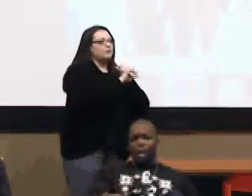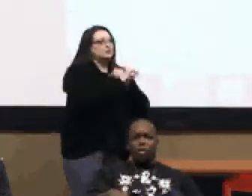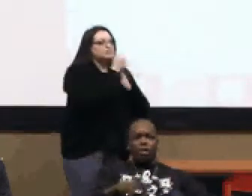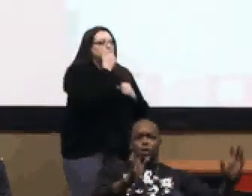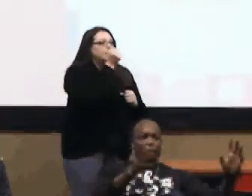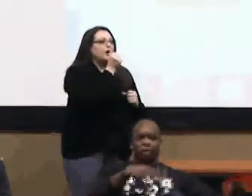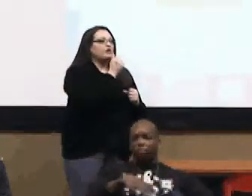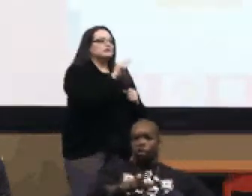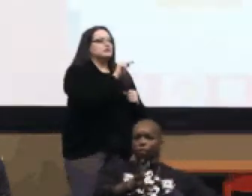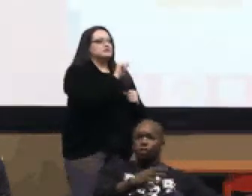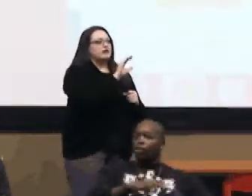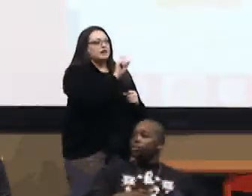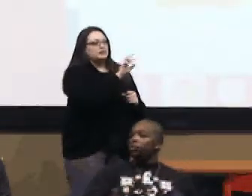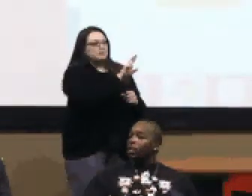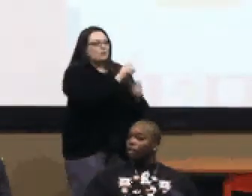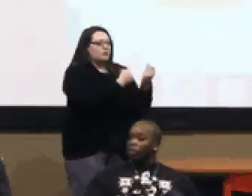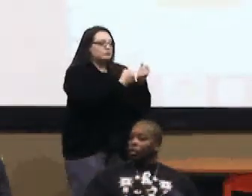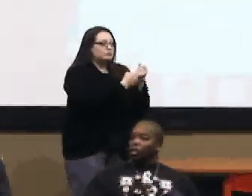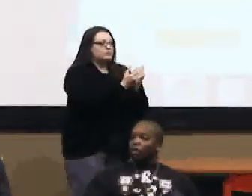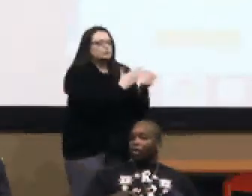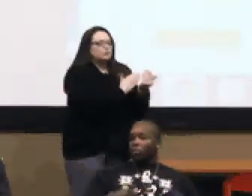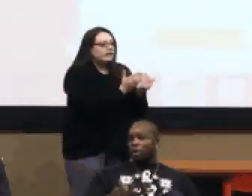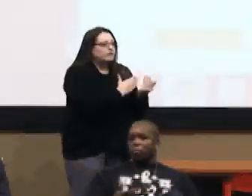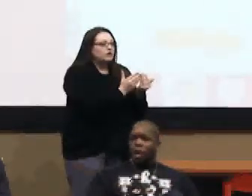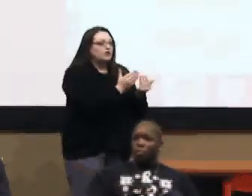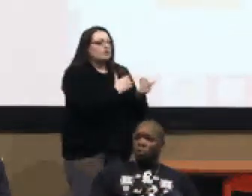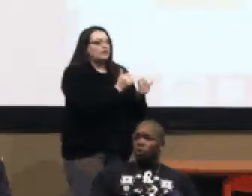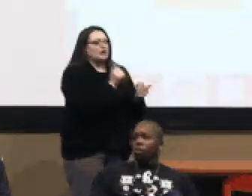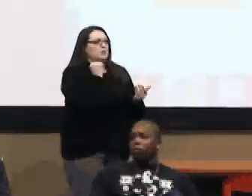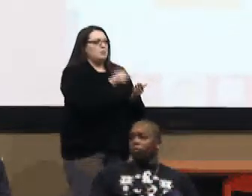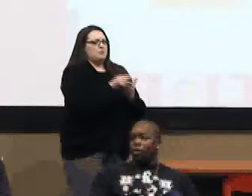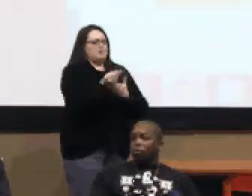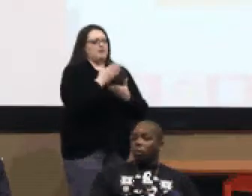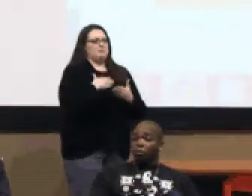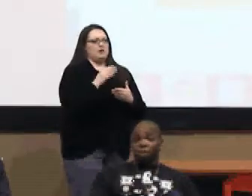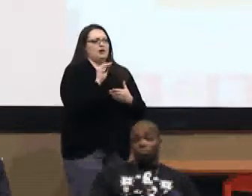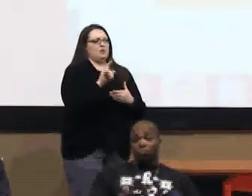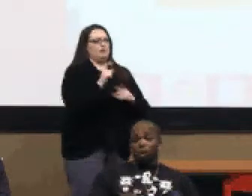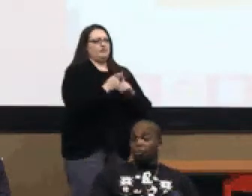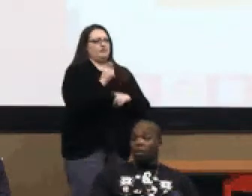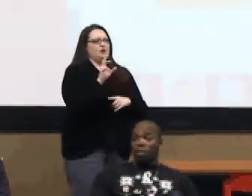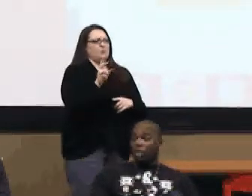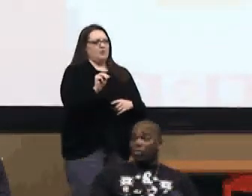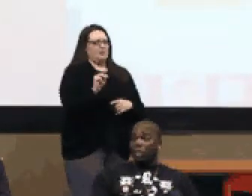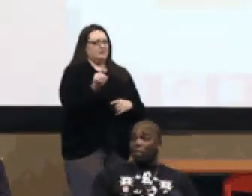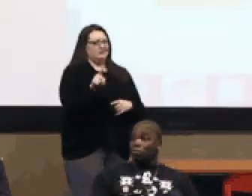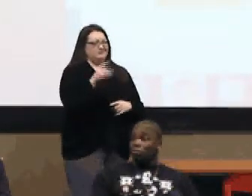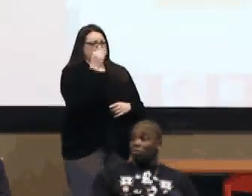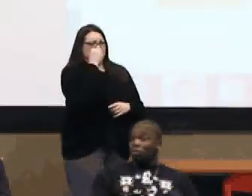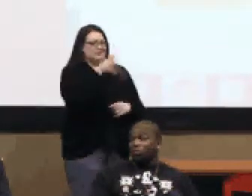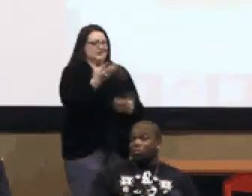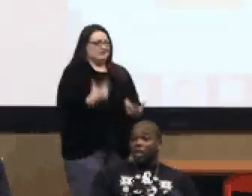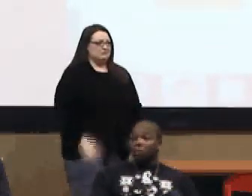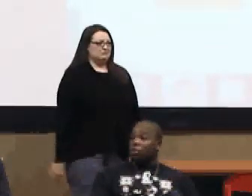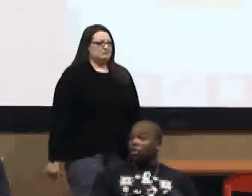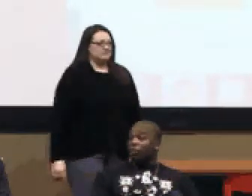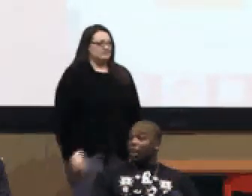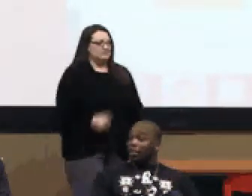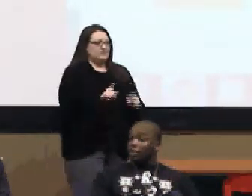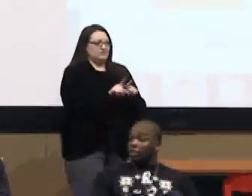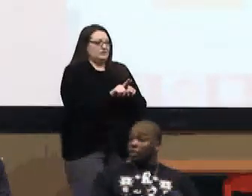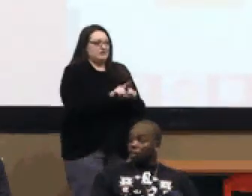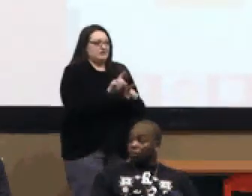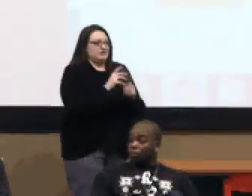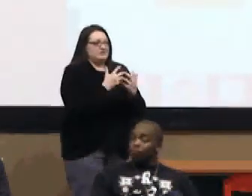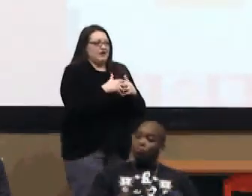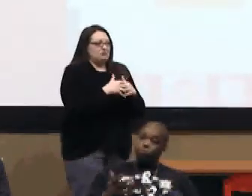they're NASCAR endorsed or whatever. I'm not going to buy my motor oil from Walmart. Well, Walmart doesn't give a damn. Came from the same